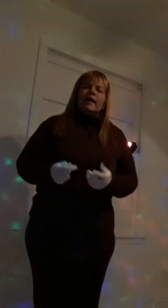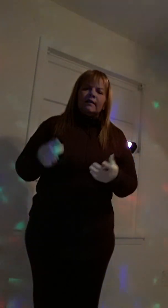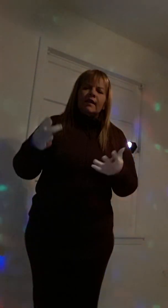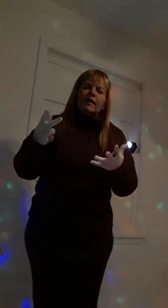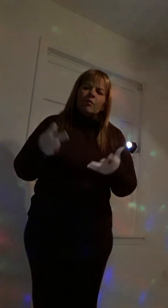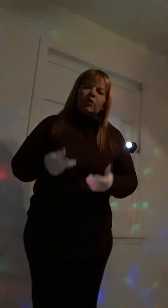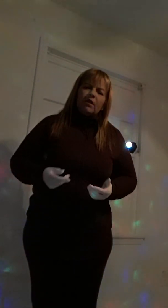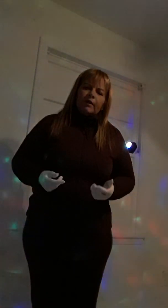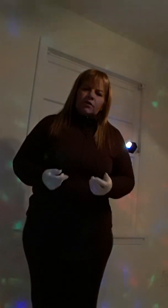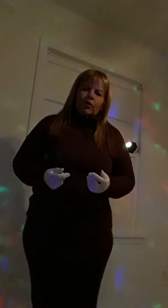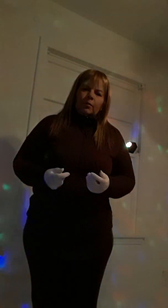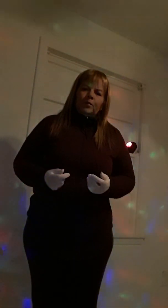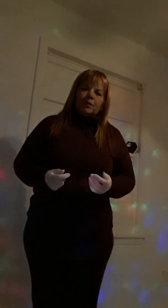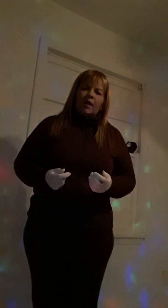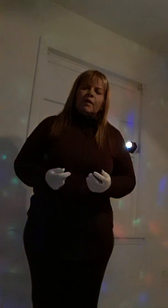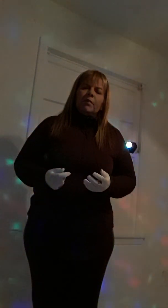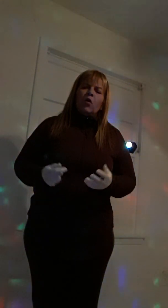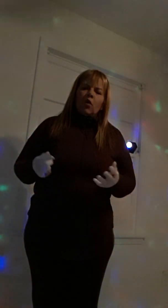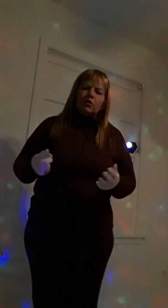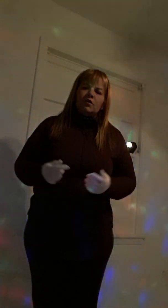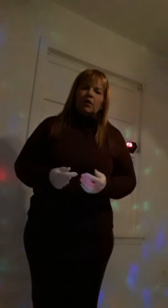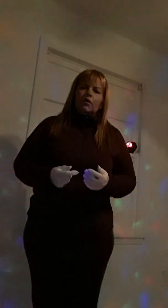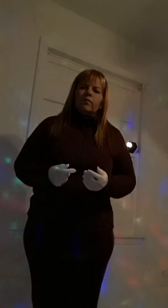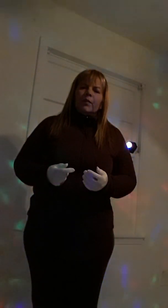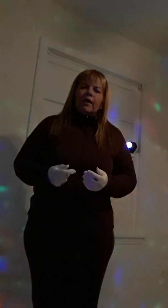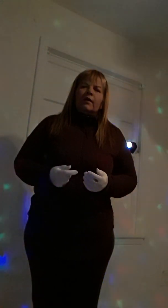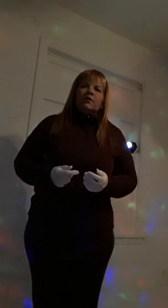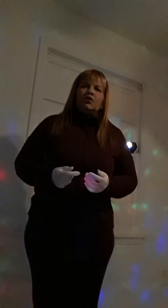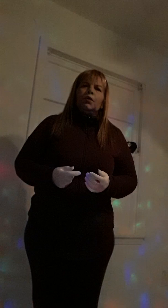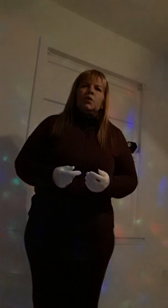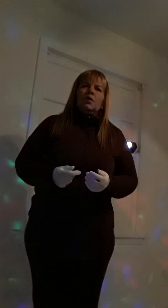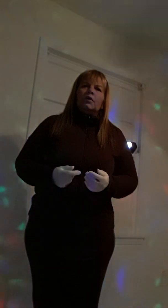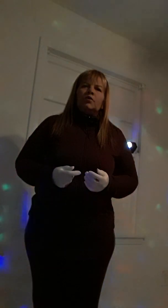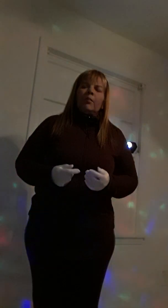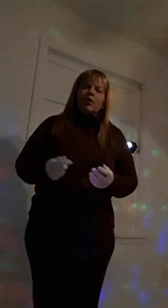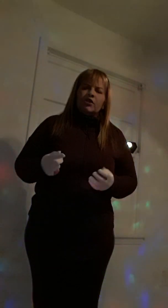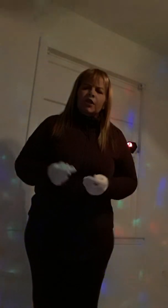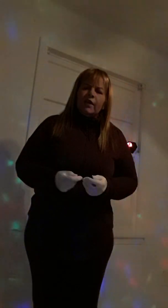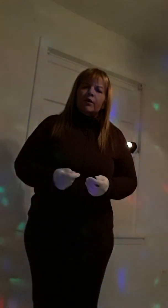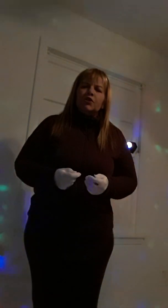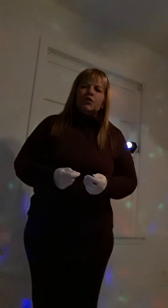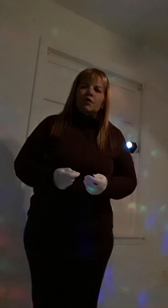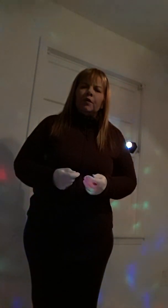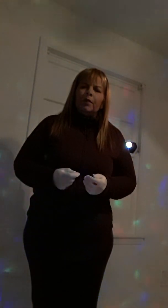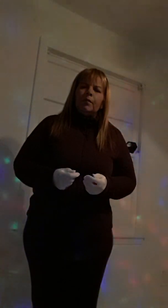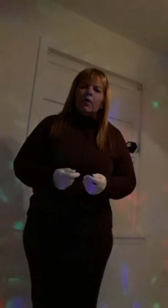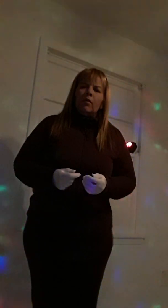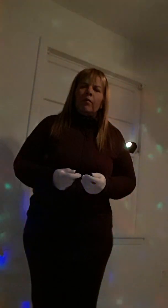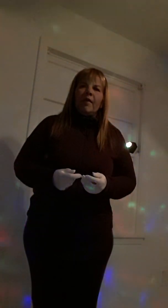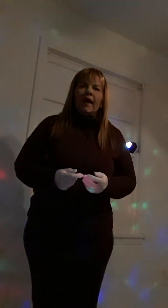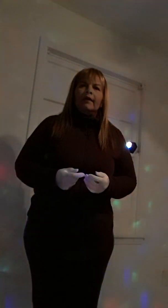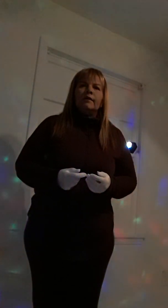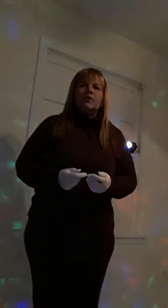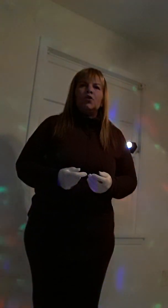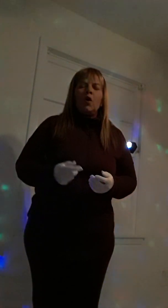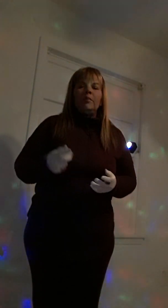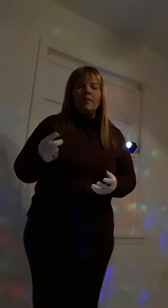darte motivación. And people calls you to appreciate what you do for people and to compliment